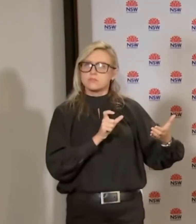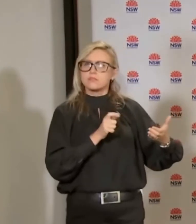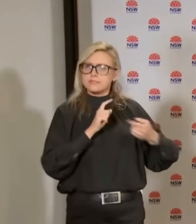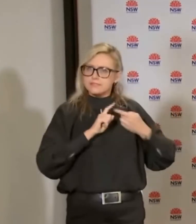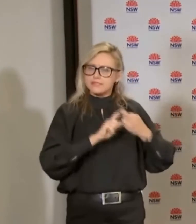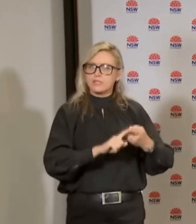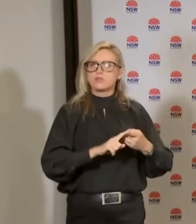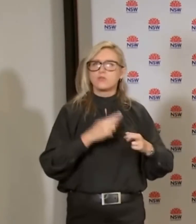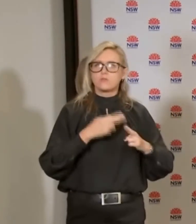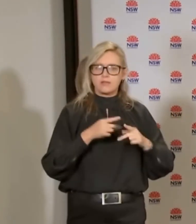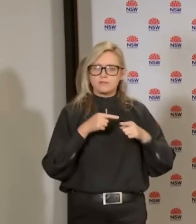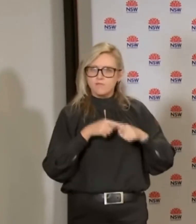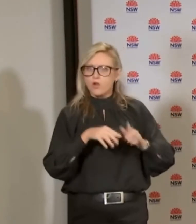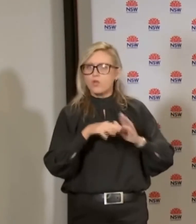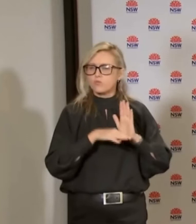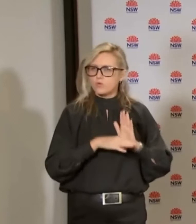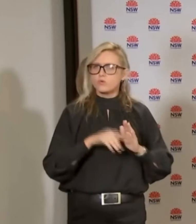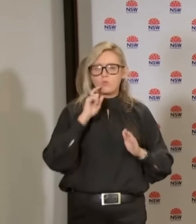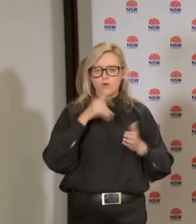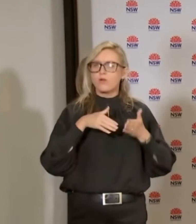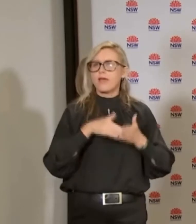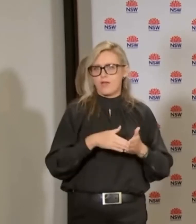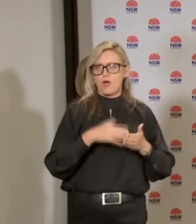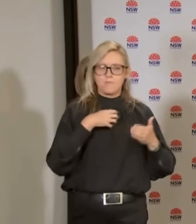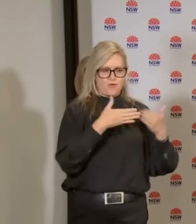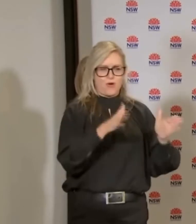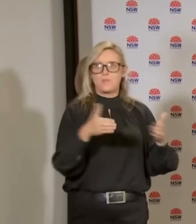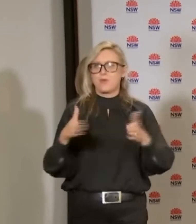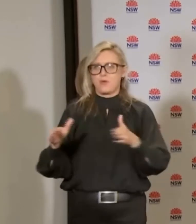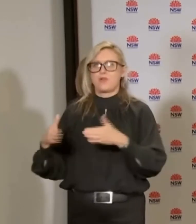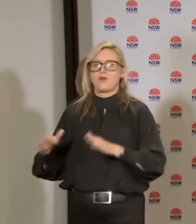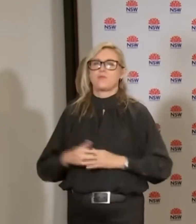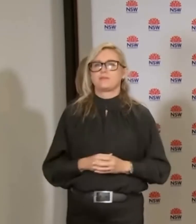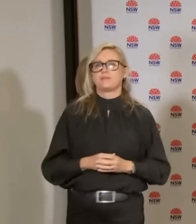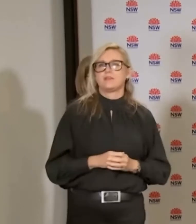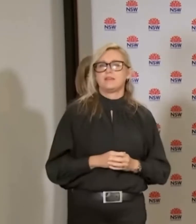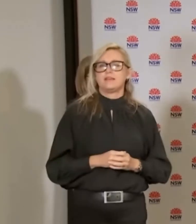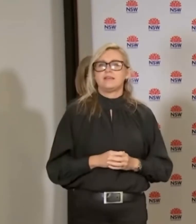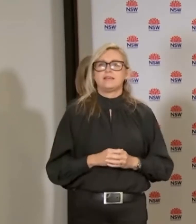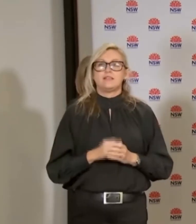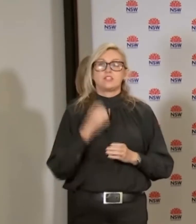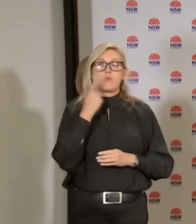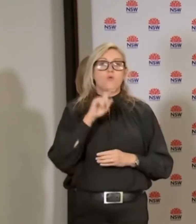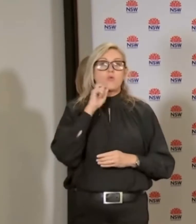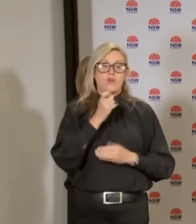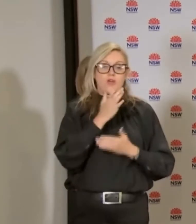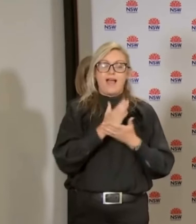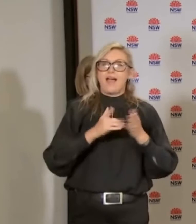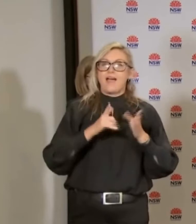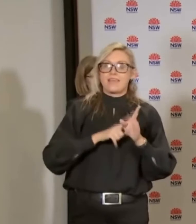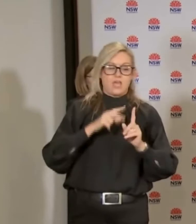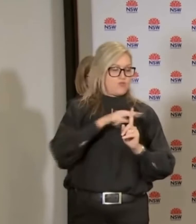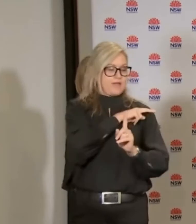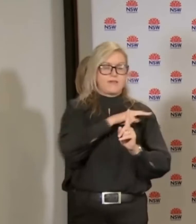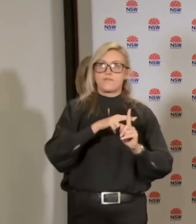continue to open up all aspects of our economy. Tomorrow we'll be releasing the half-yearly review here in New South Wales, and I think if you look back at where we